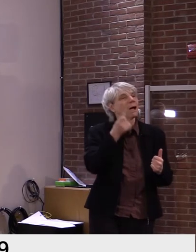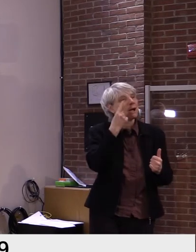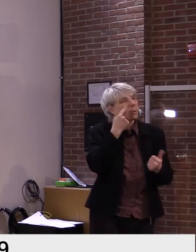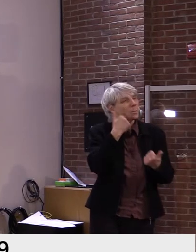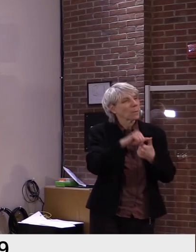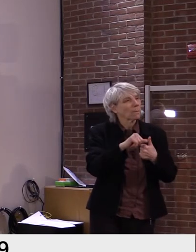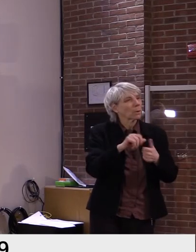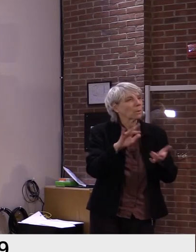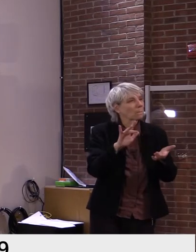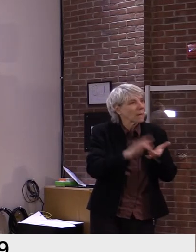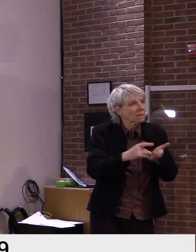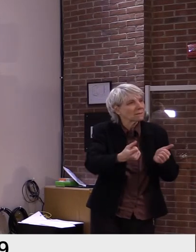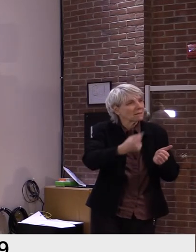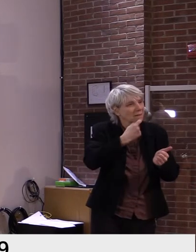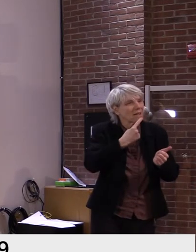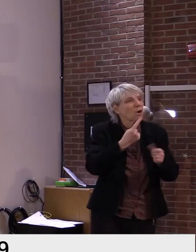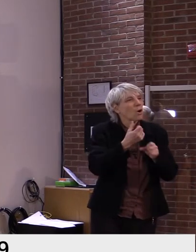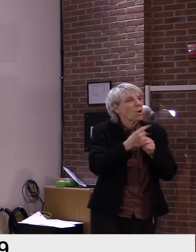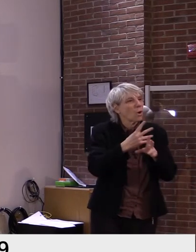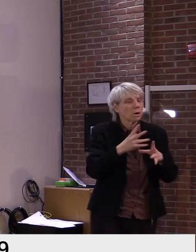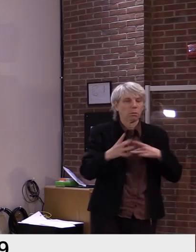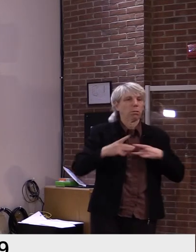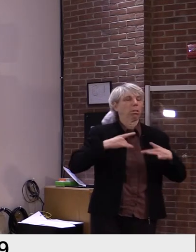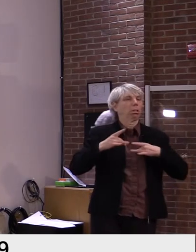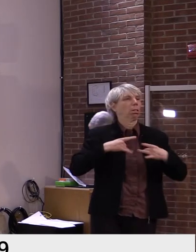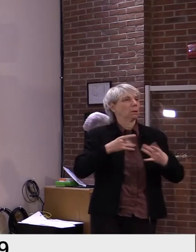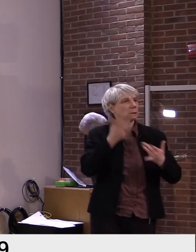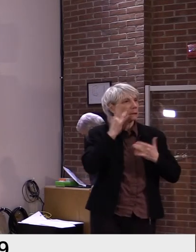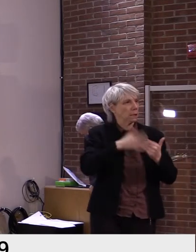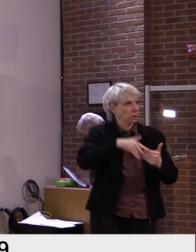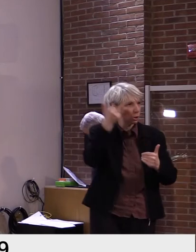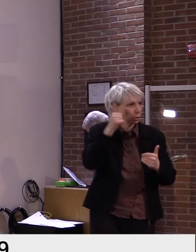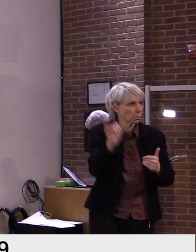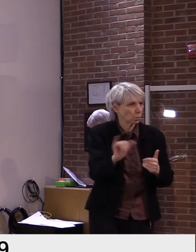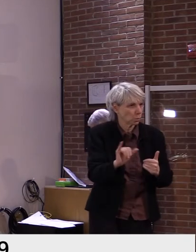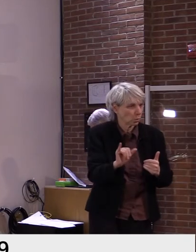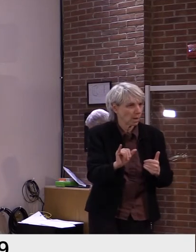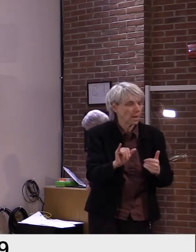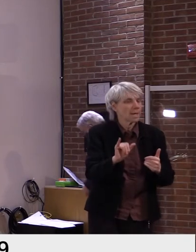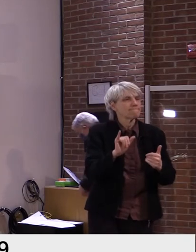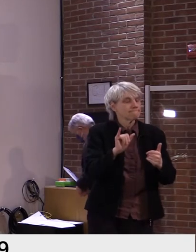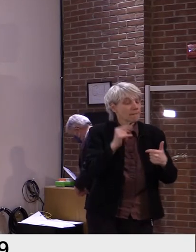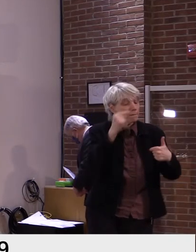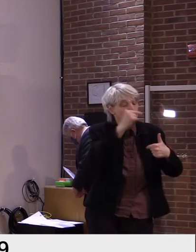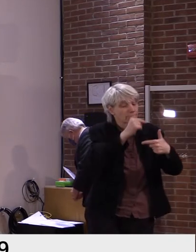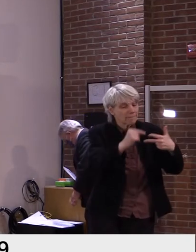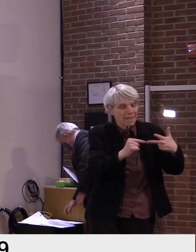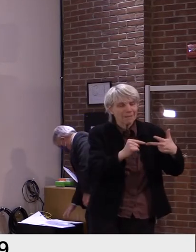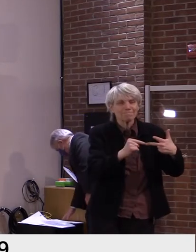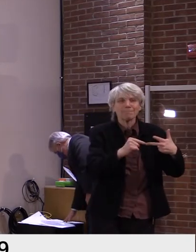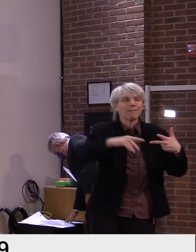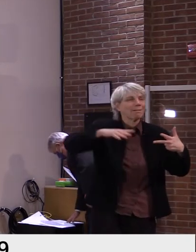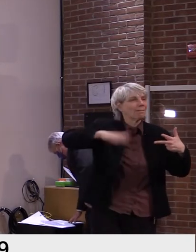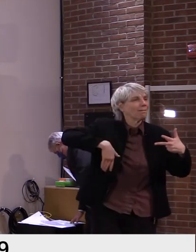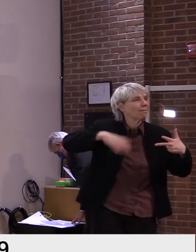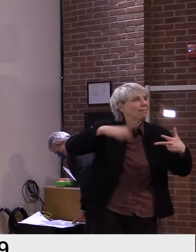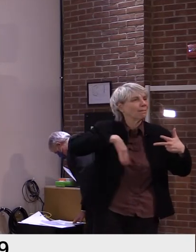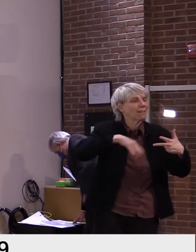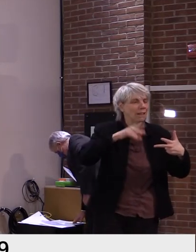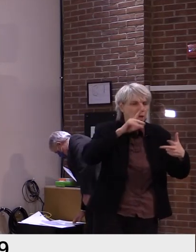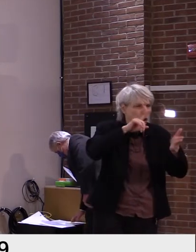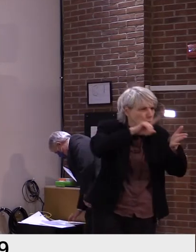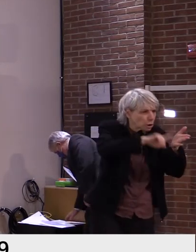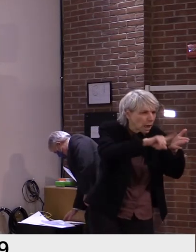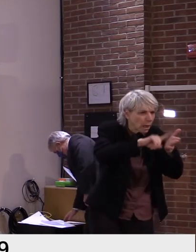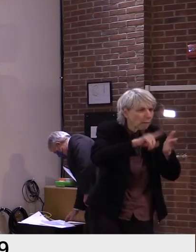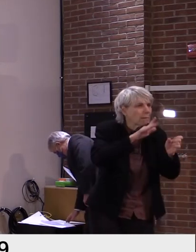disease. None of the three trials, to my awareness, would have enough people with that disease or